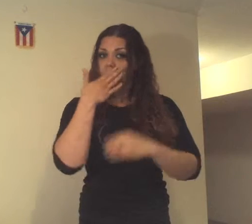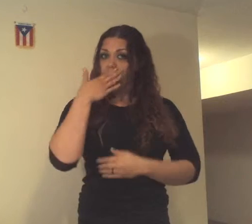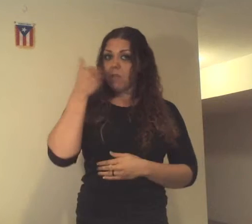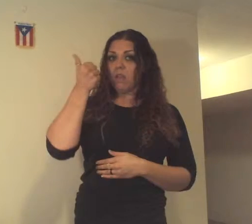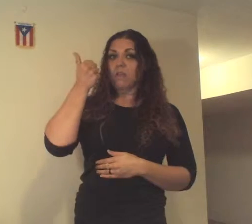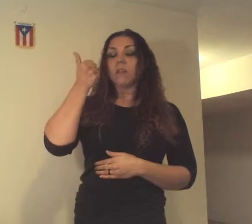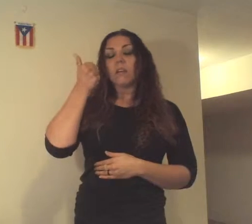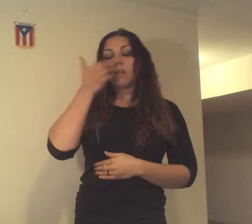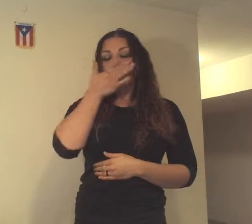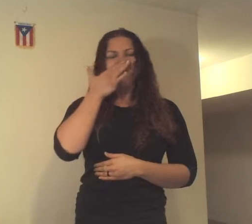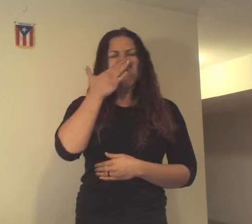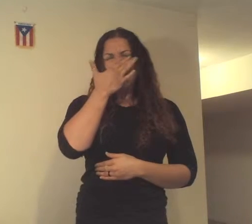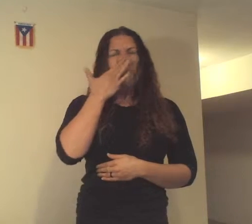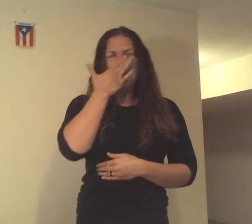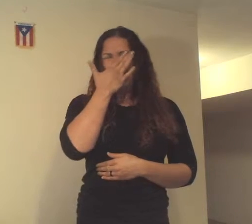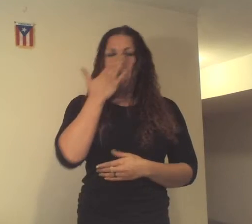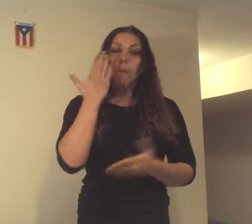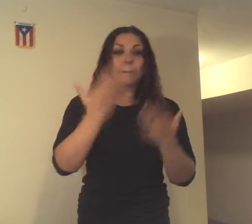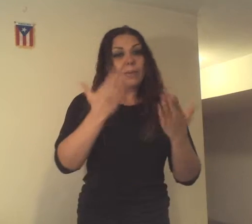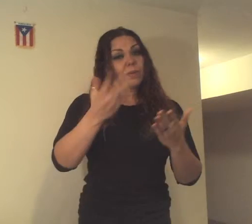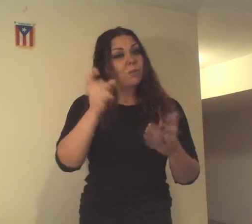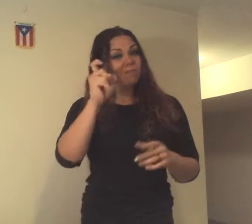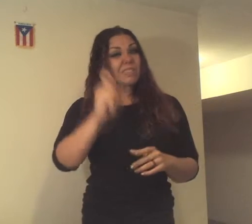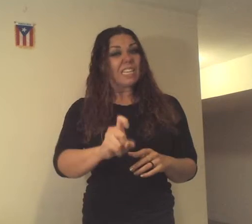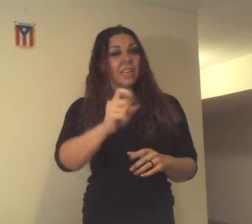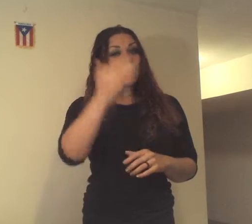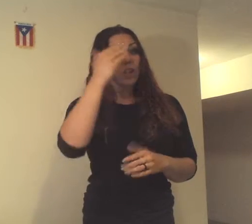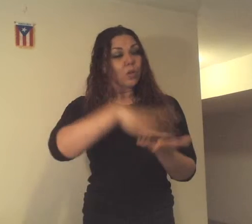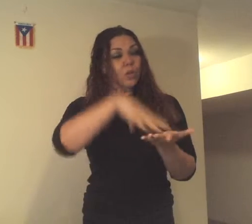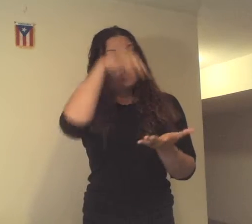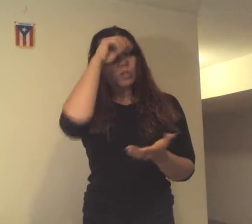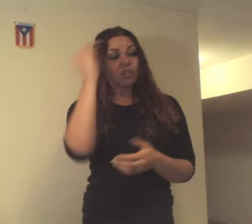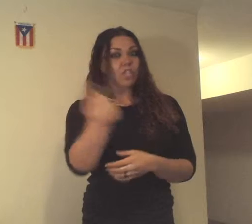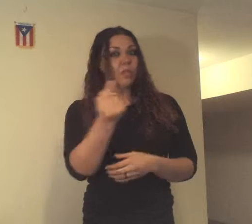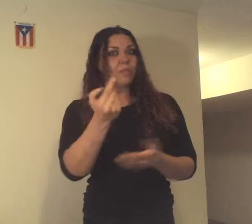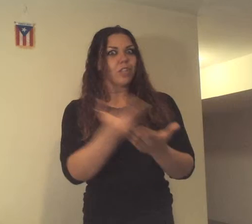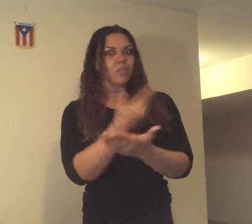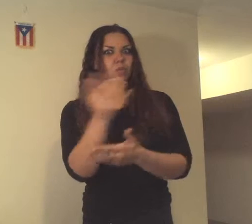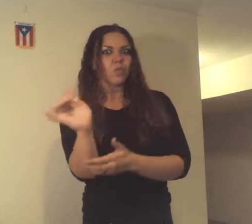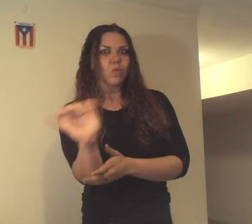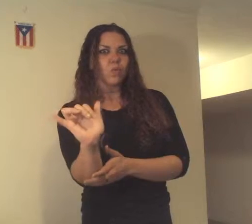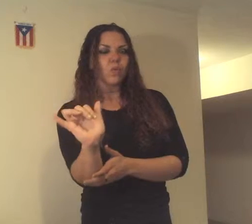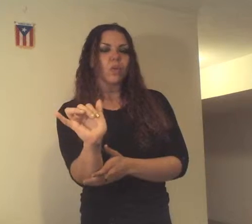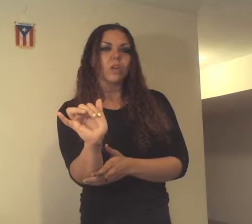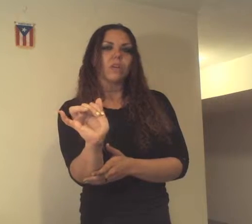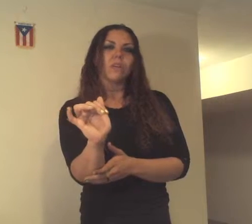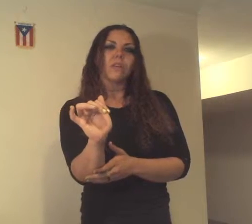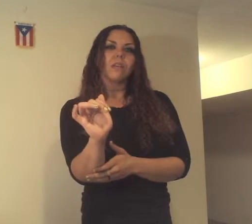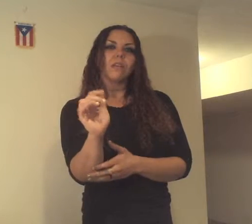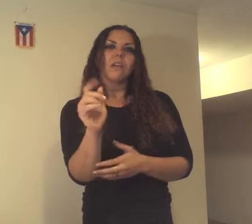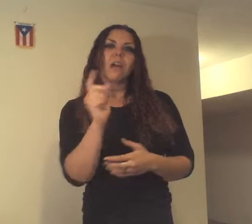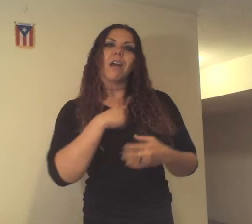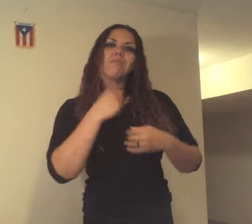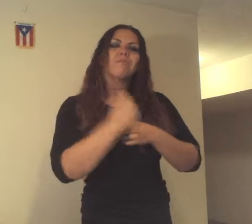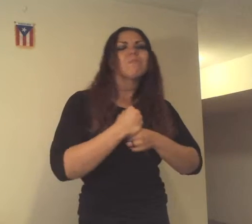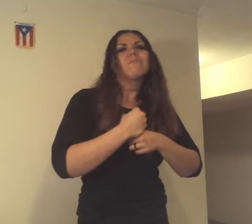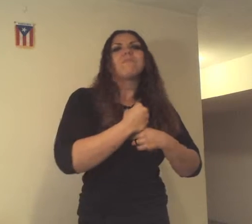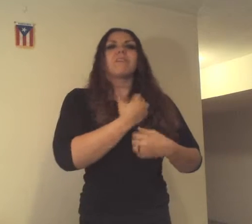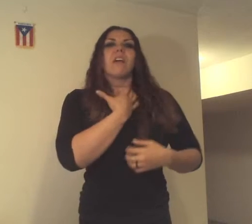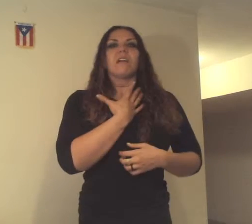Maybe we have something to learn as well. So I'm passionate about teaching these FLS skills all over the world. This past year